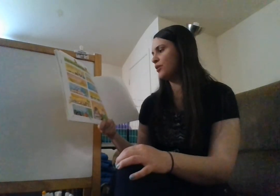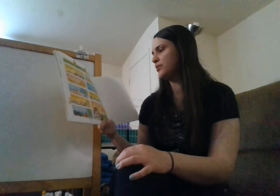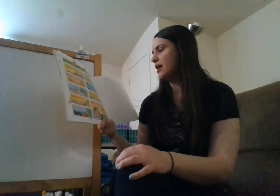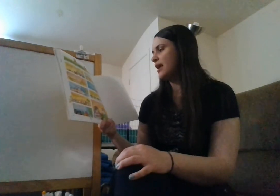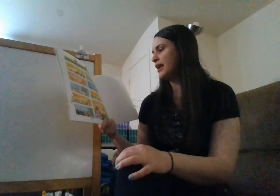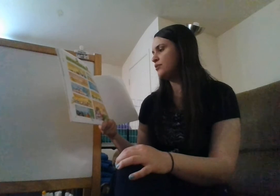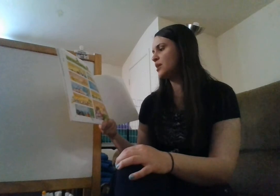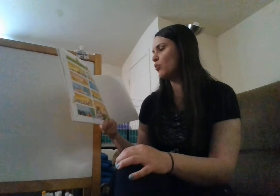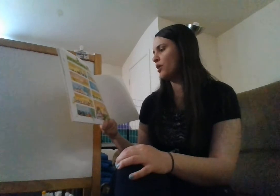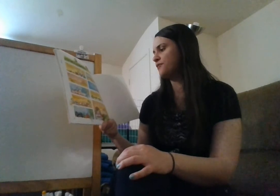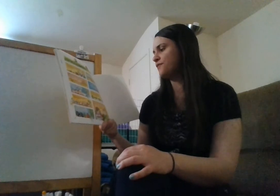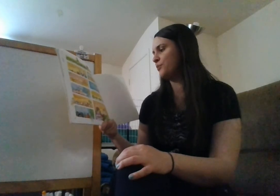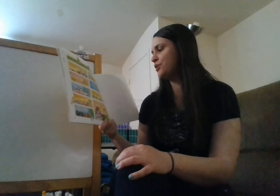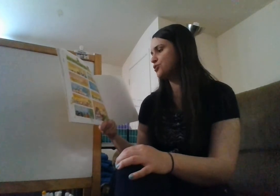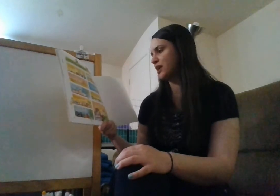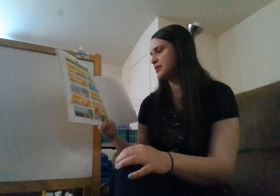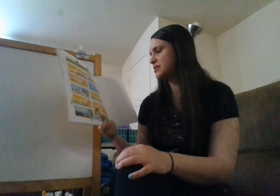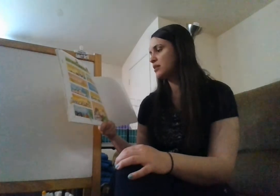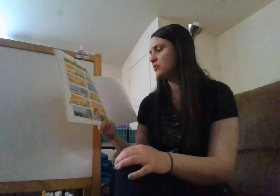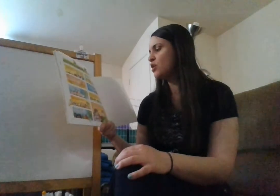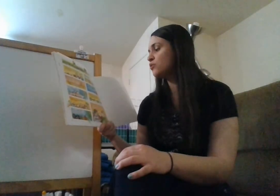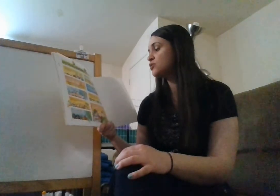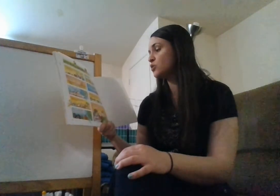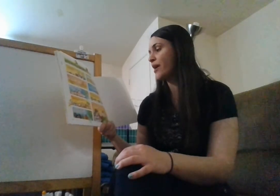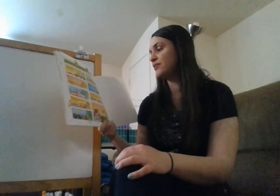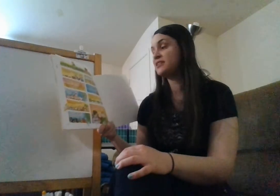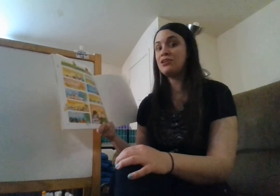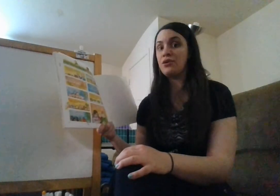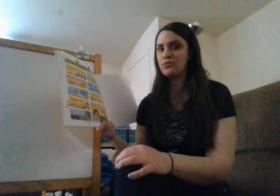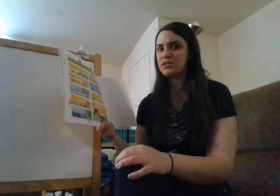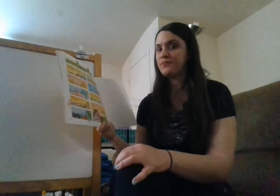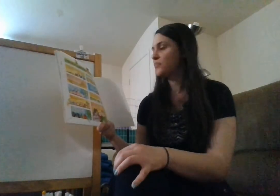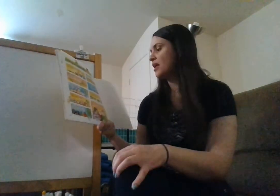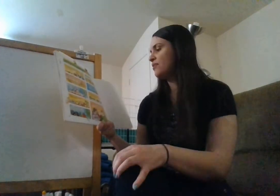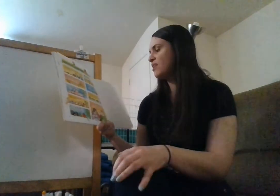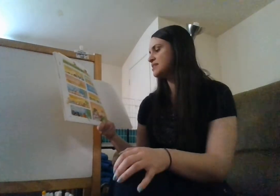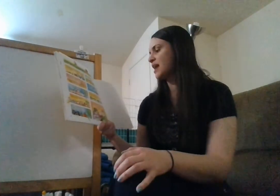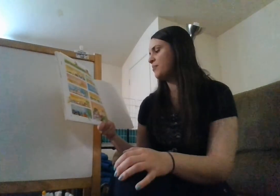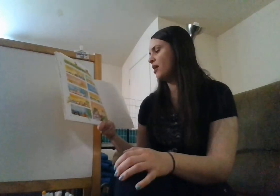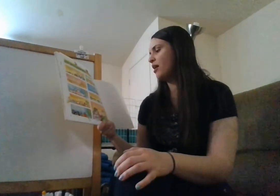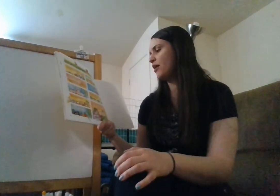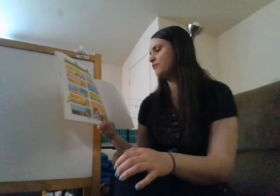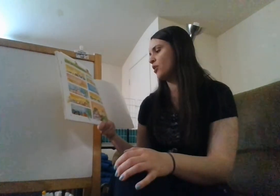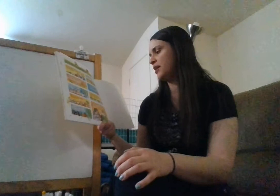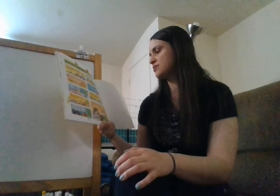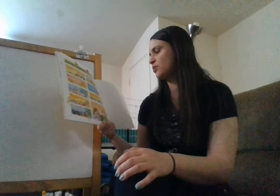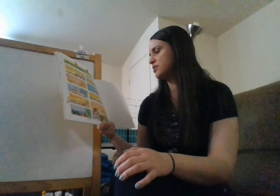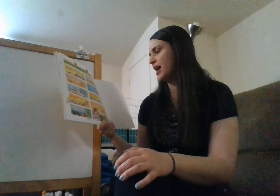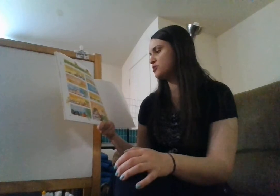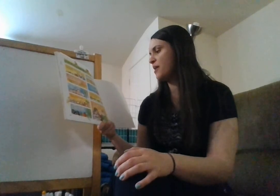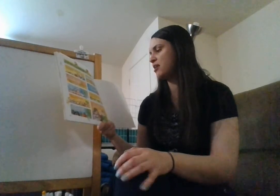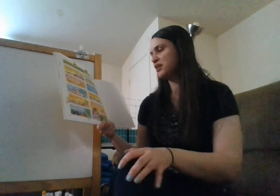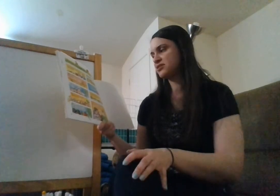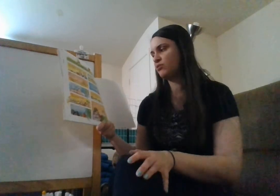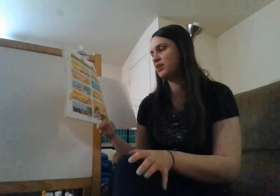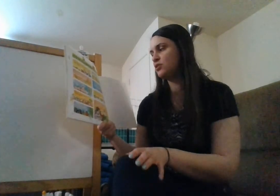grown using water filled with nutrients. No soil is used. This type of gardening is called hydroponics. So they